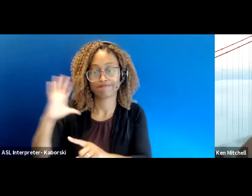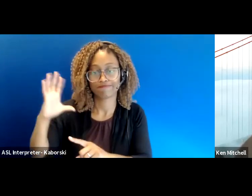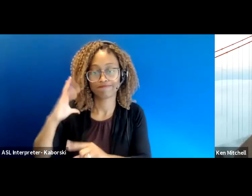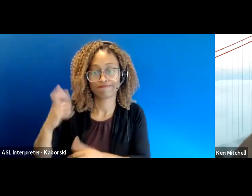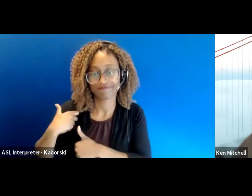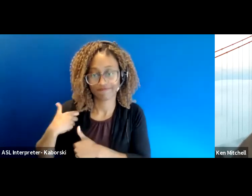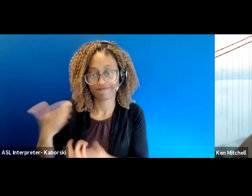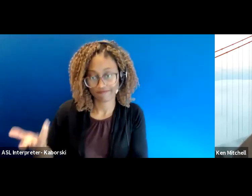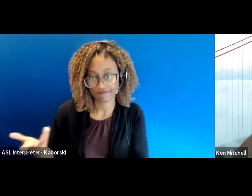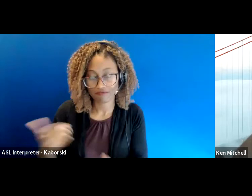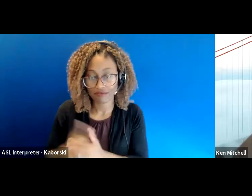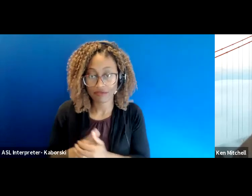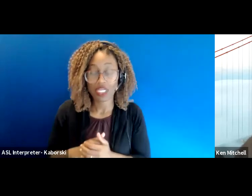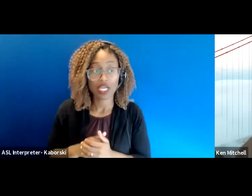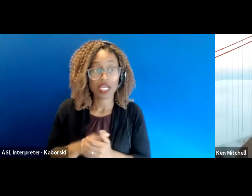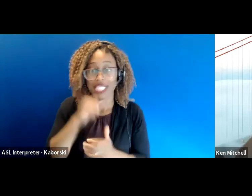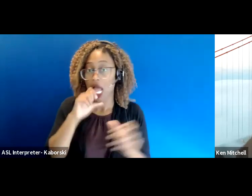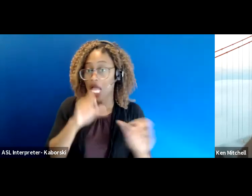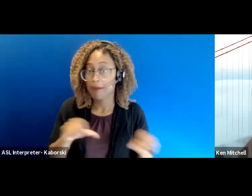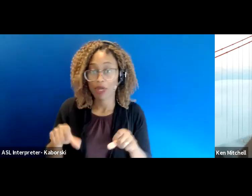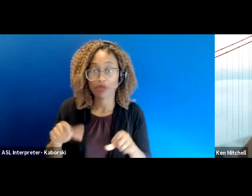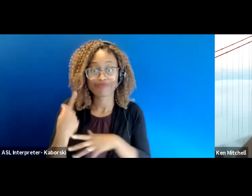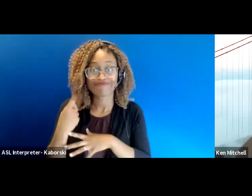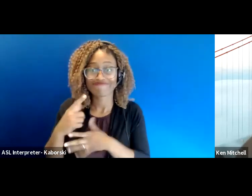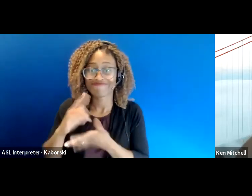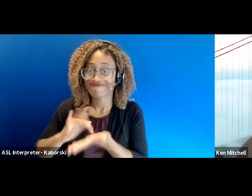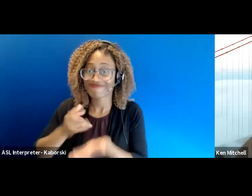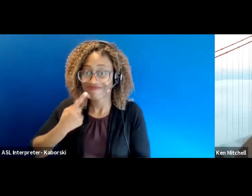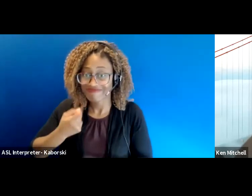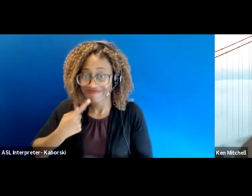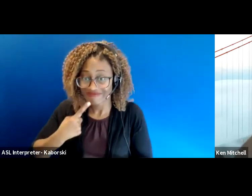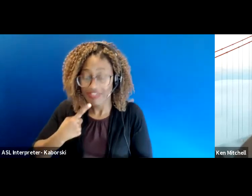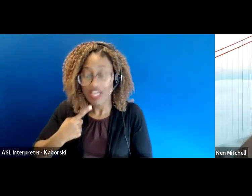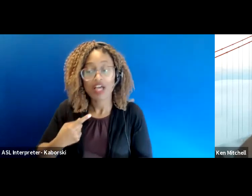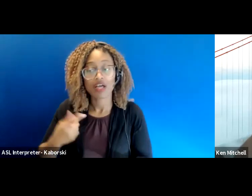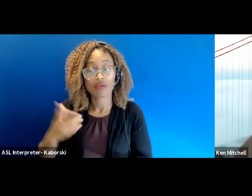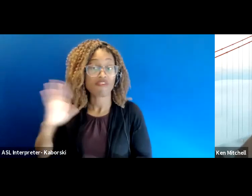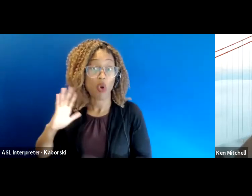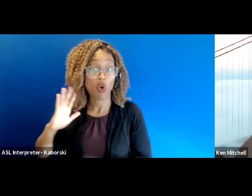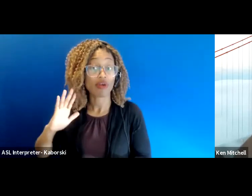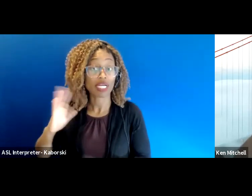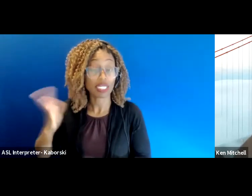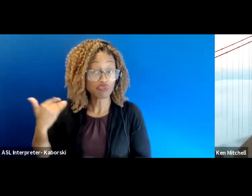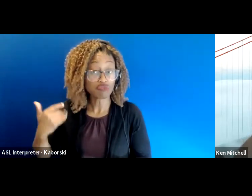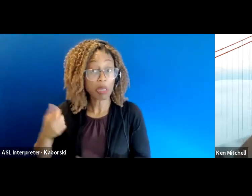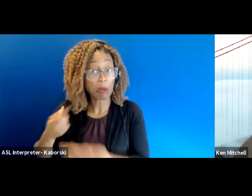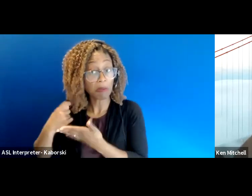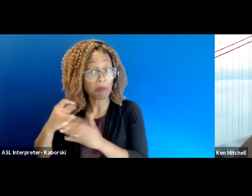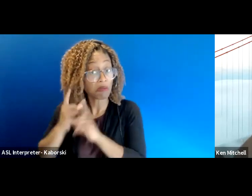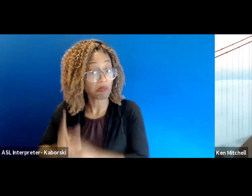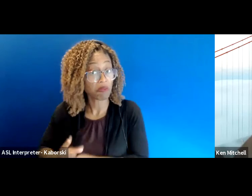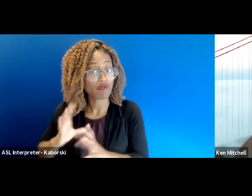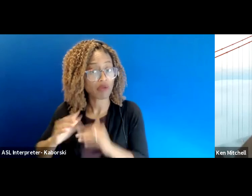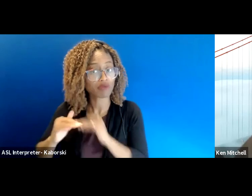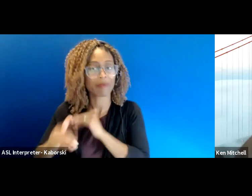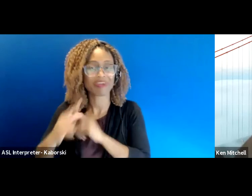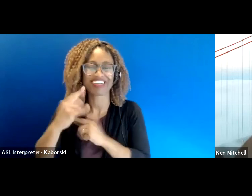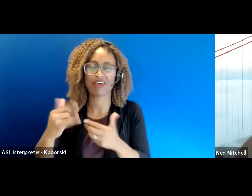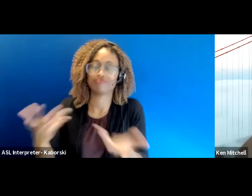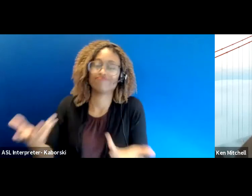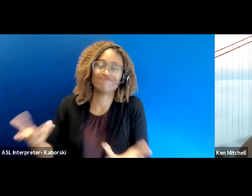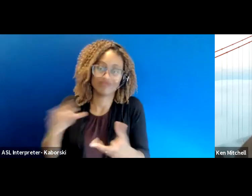hadn't been able to take the medication that he was used to, and he